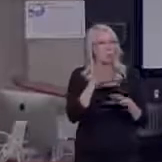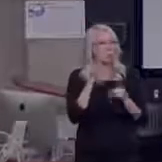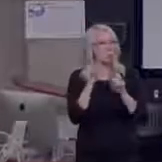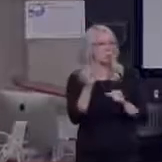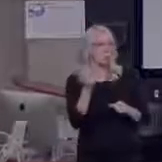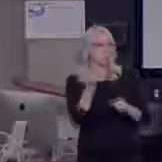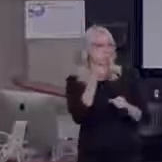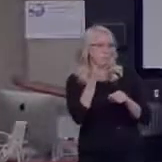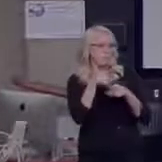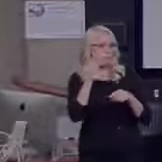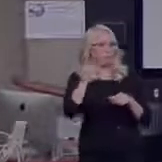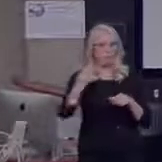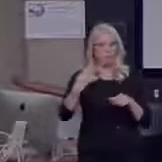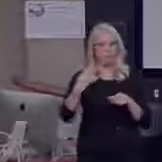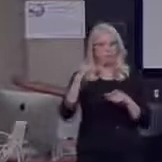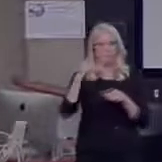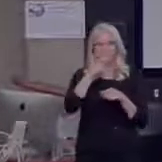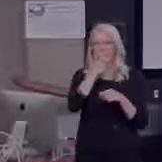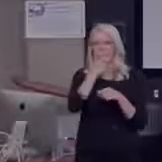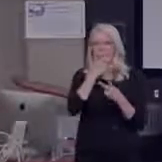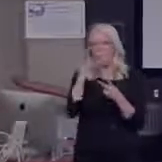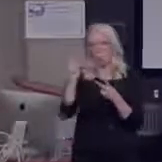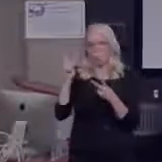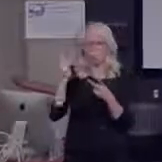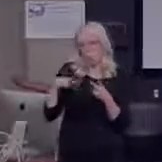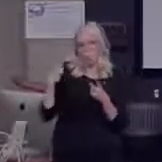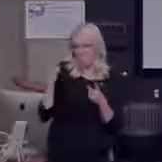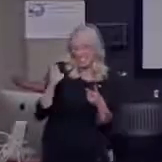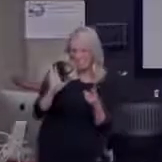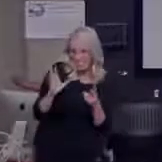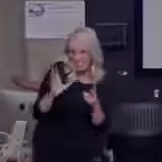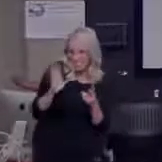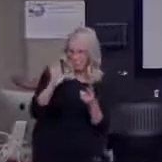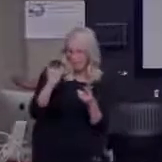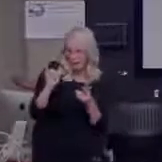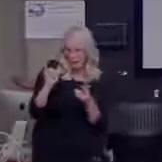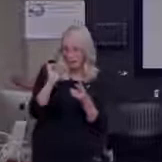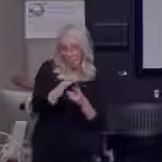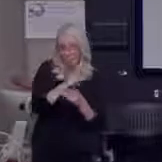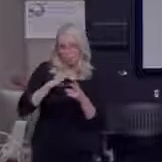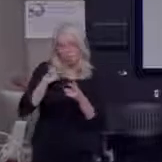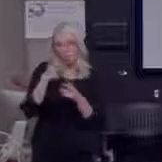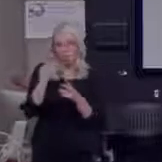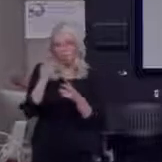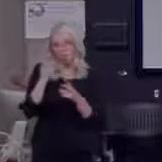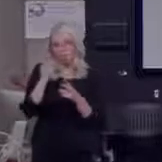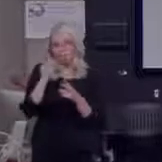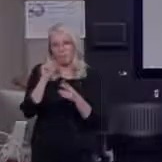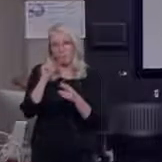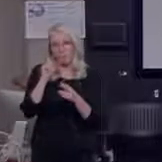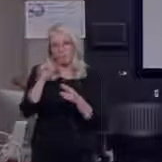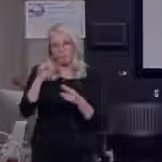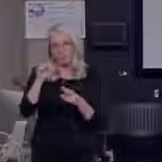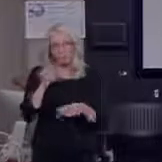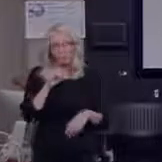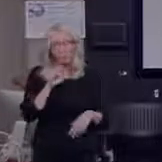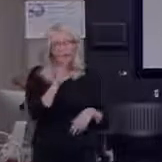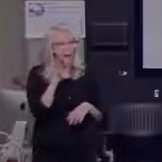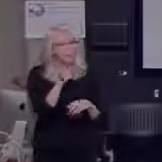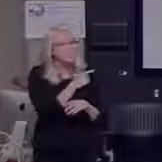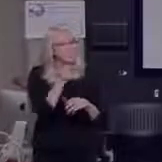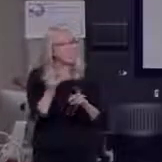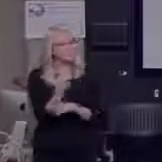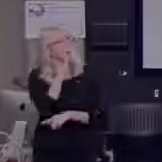and Washington, D.C. by the Council for Humanities. But notice this was not a one-off.